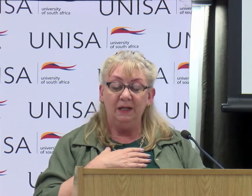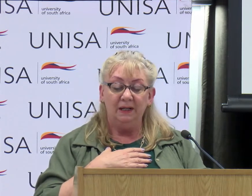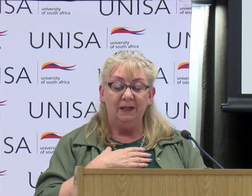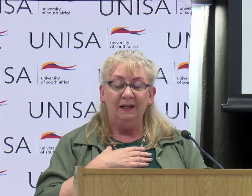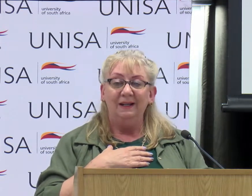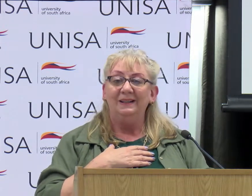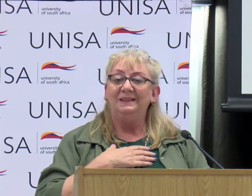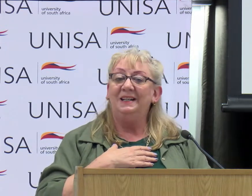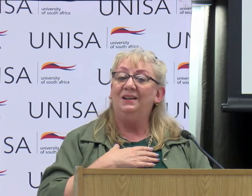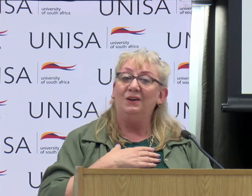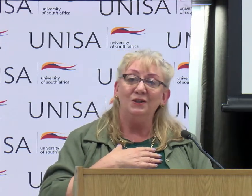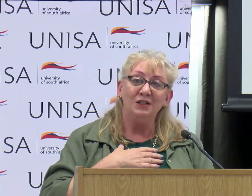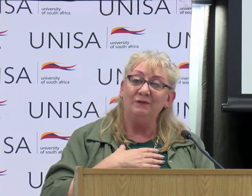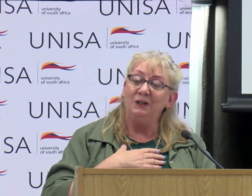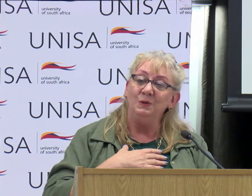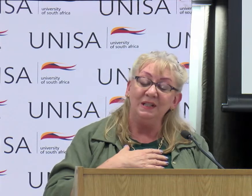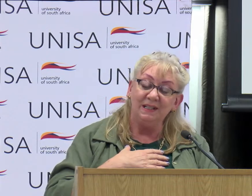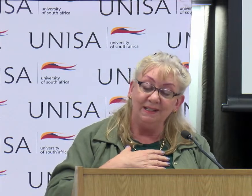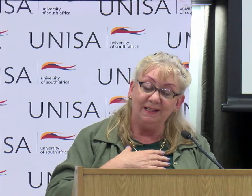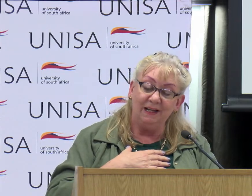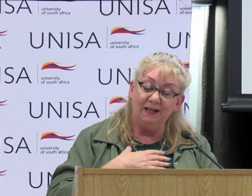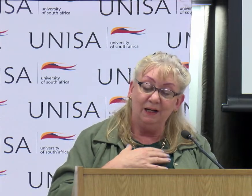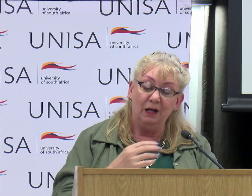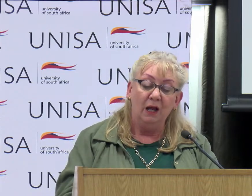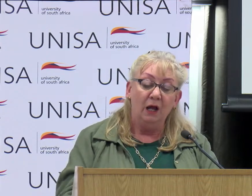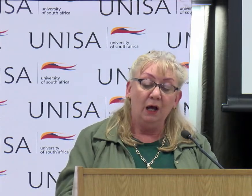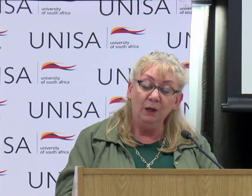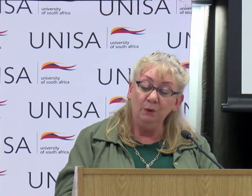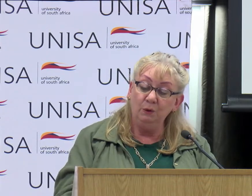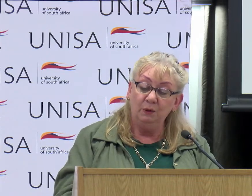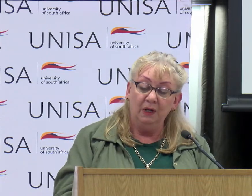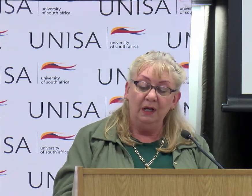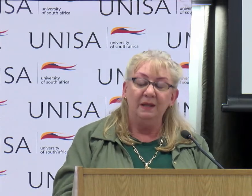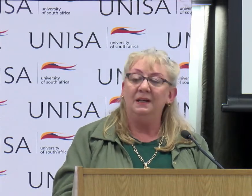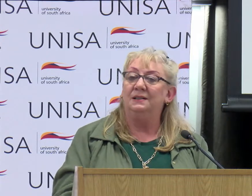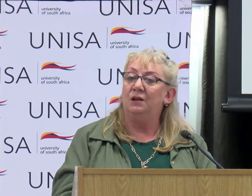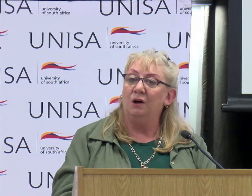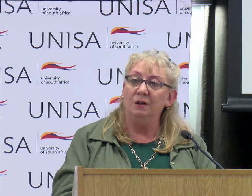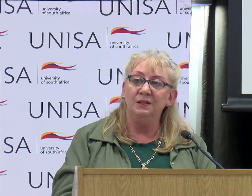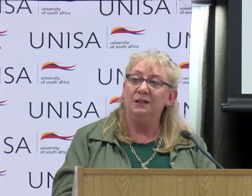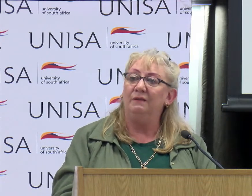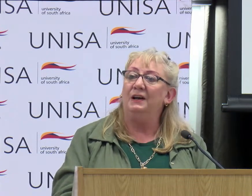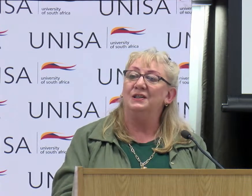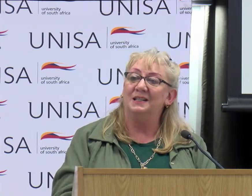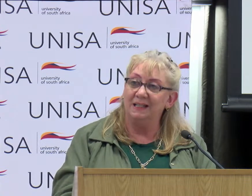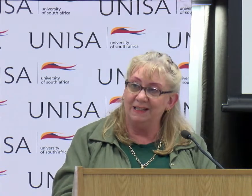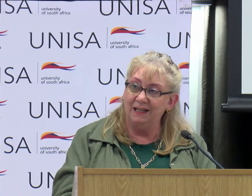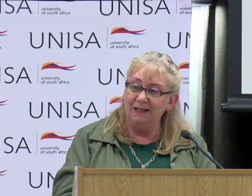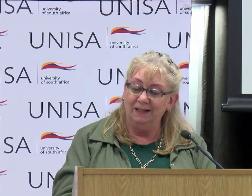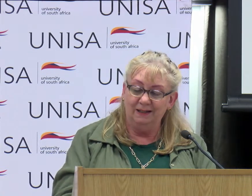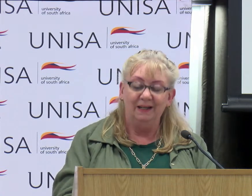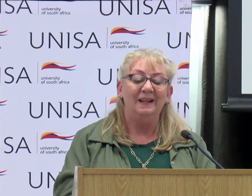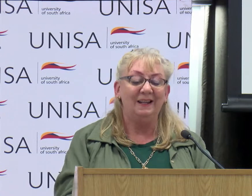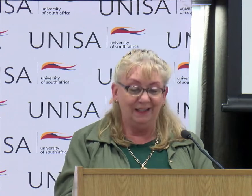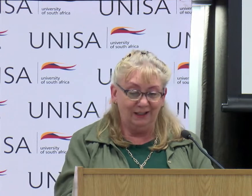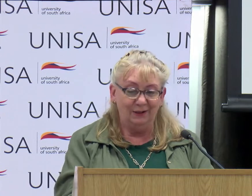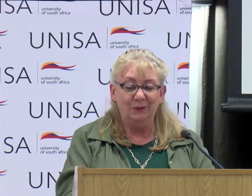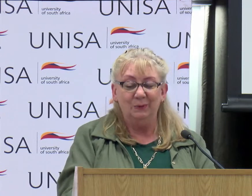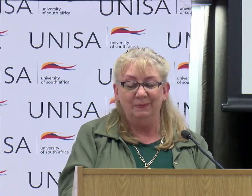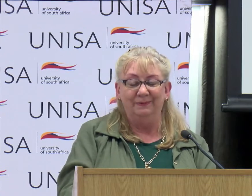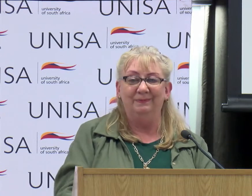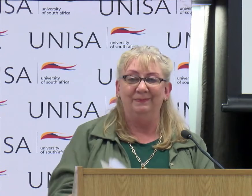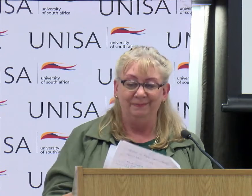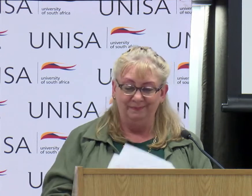O, die dans van ons sister. Oh, the dance of her sister. Thank